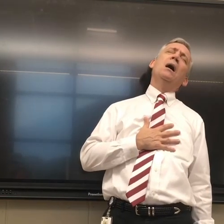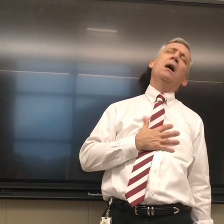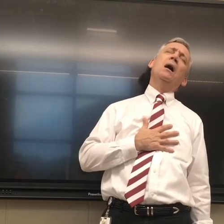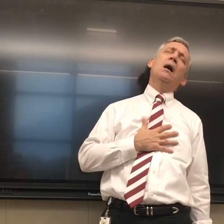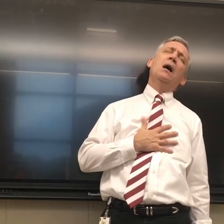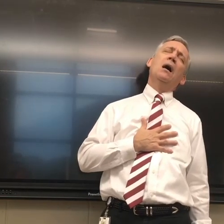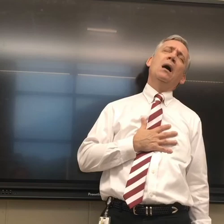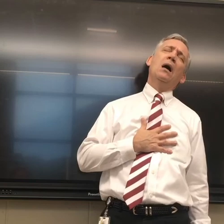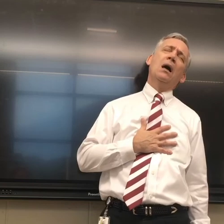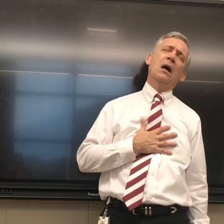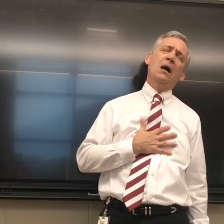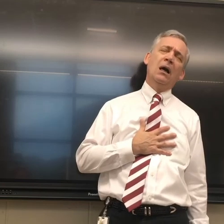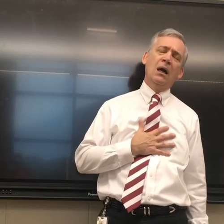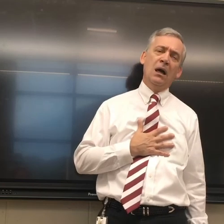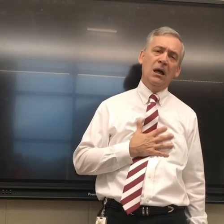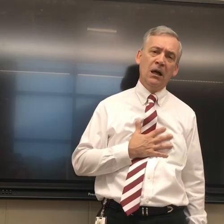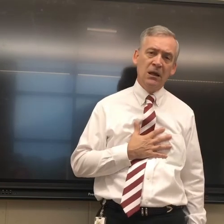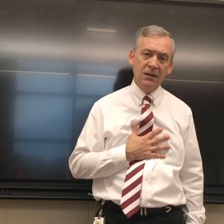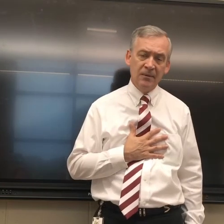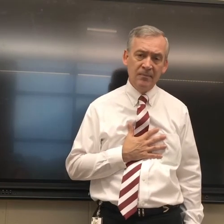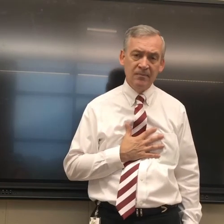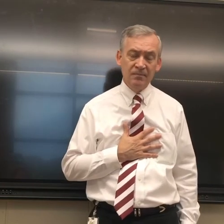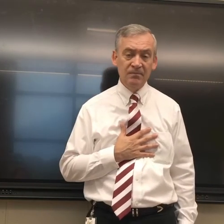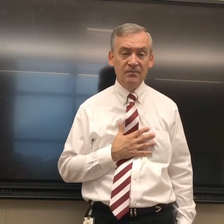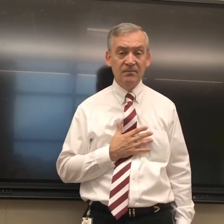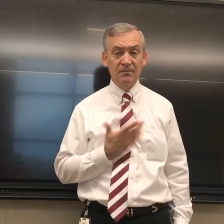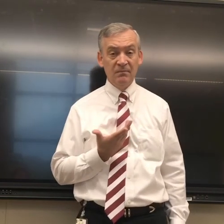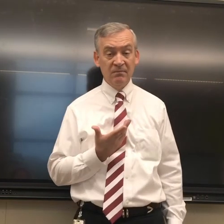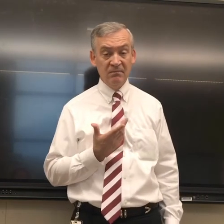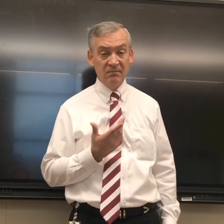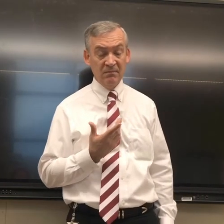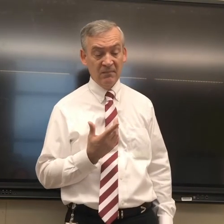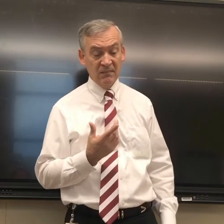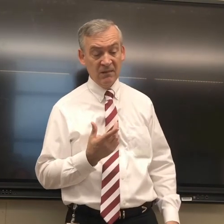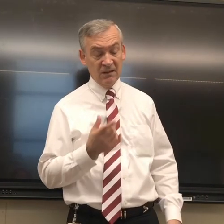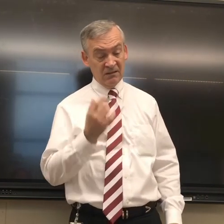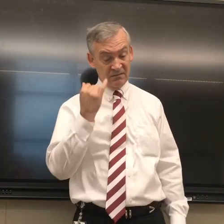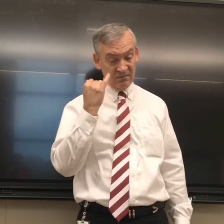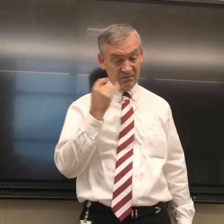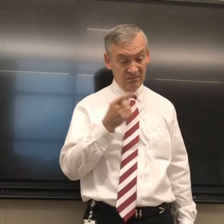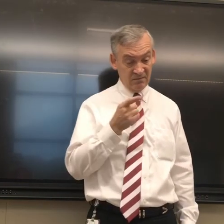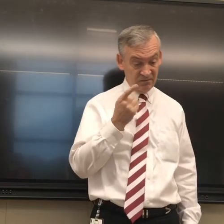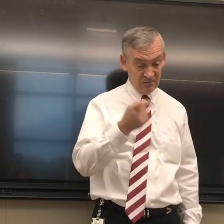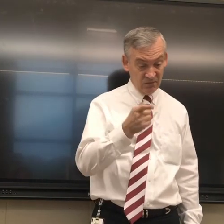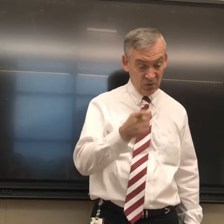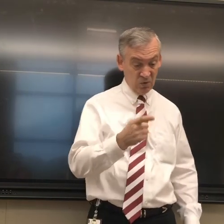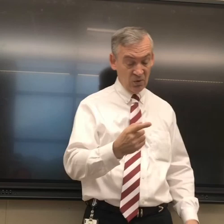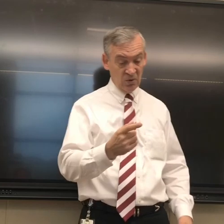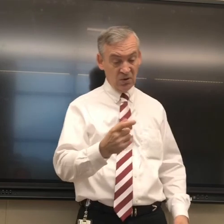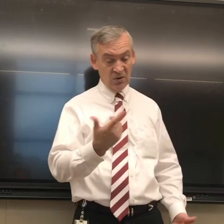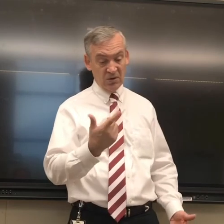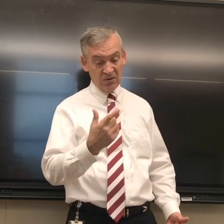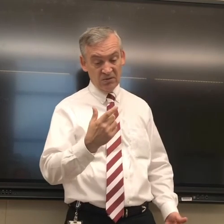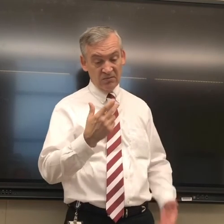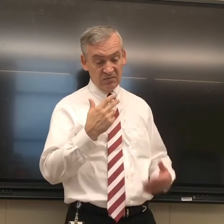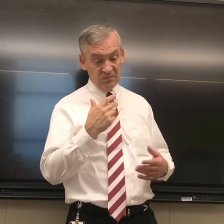For one does not have to be ignorant and poor to find that this life is as barren and